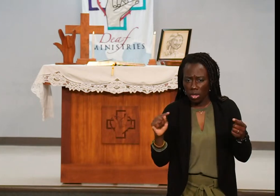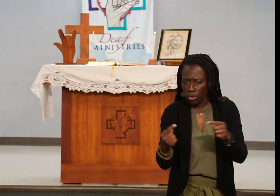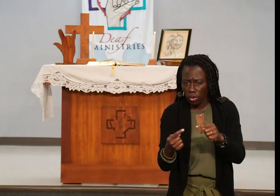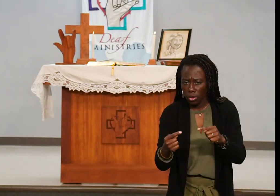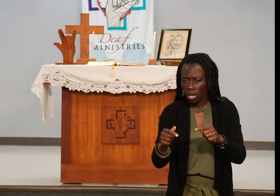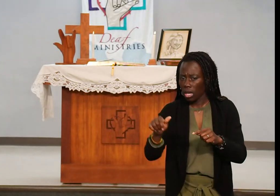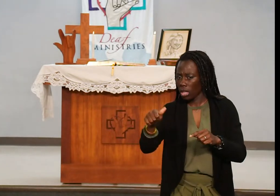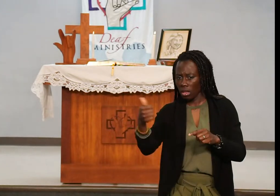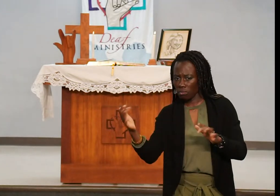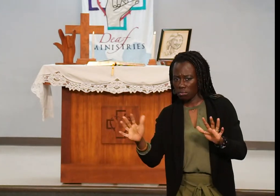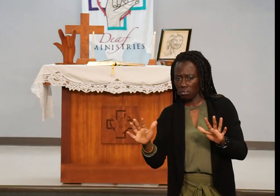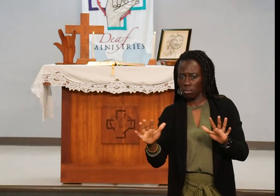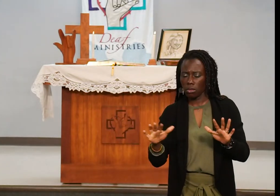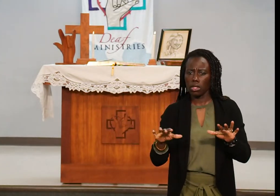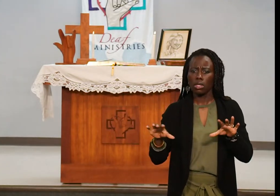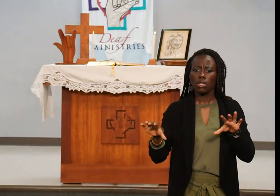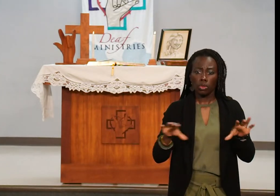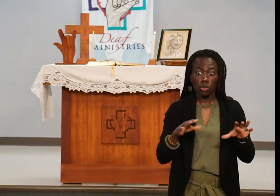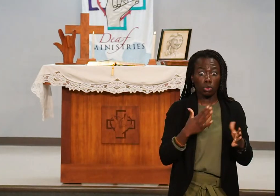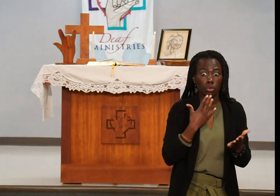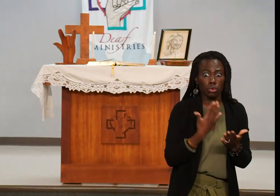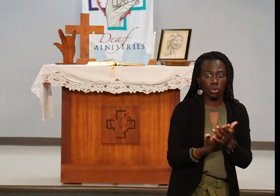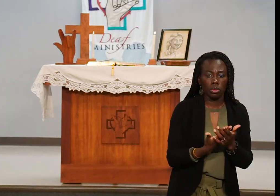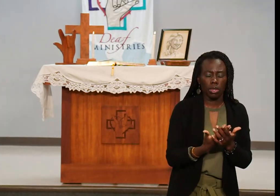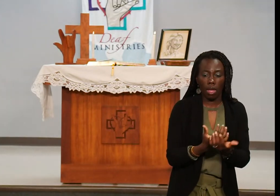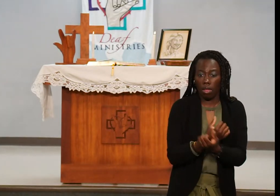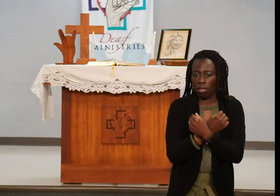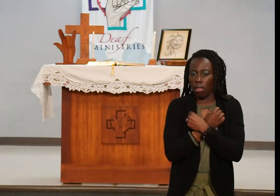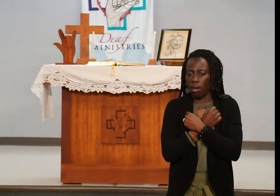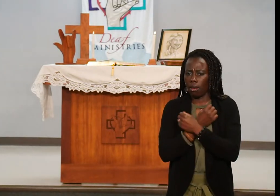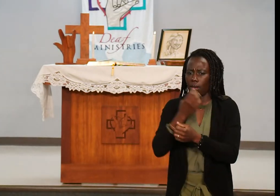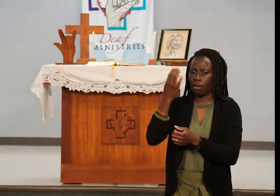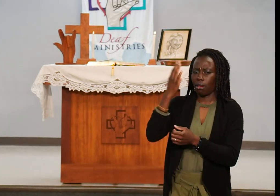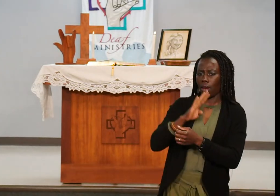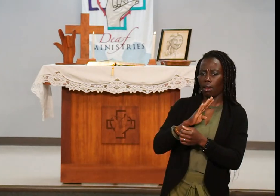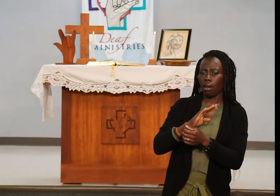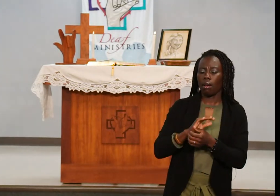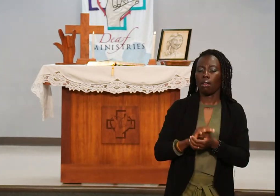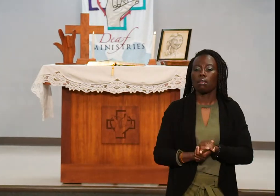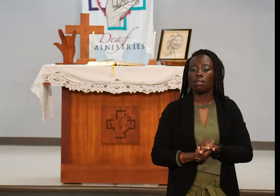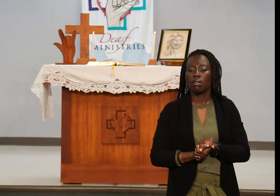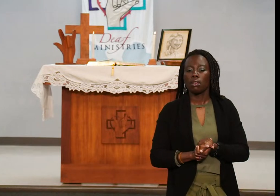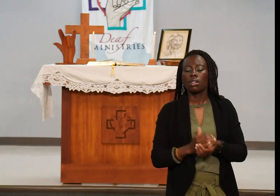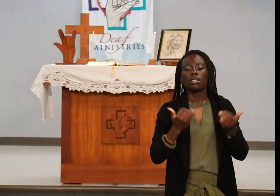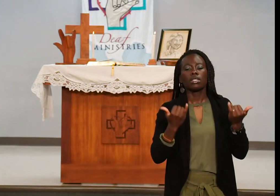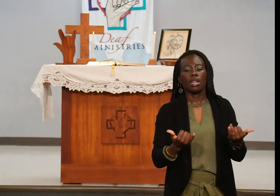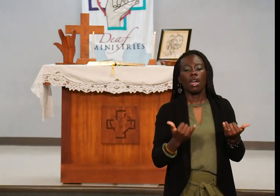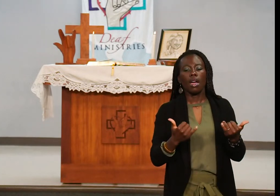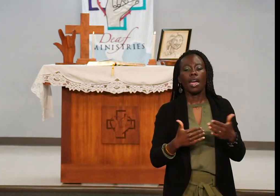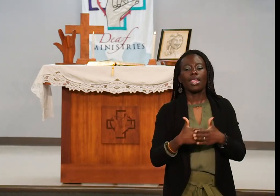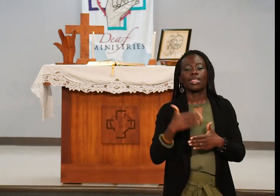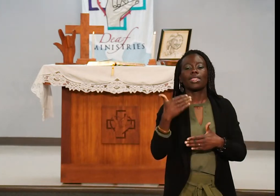you. Don't hurt others. Do good and love God.